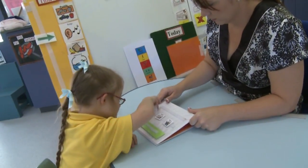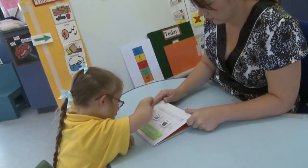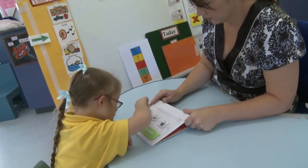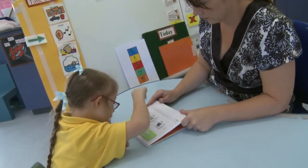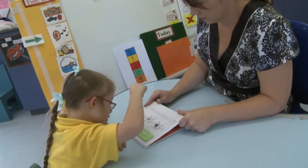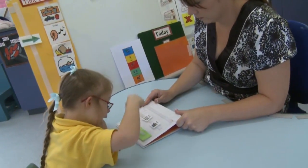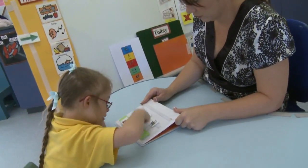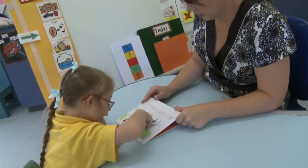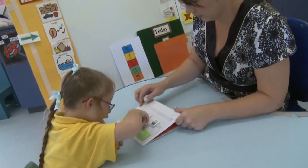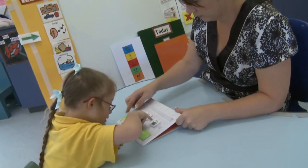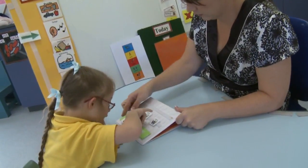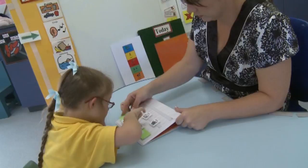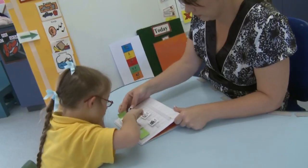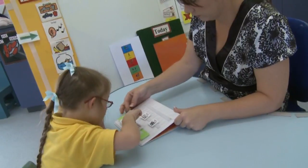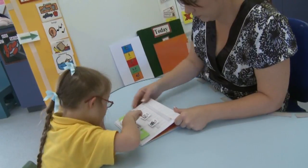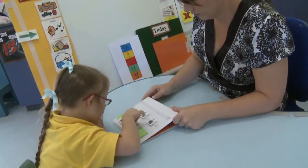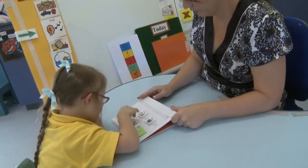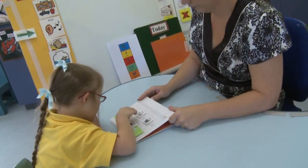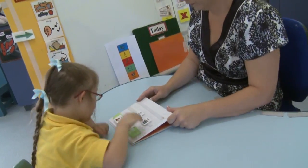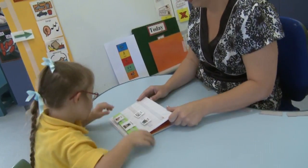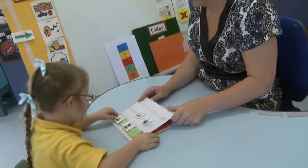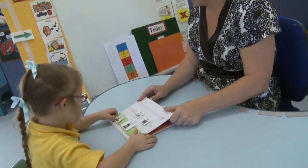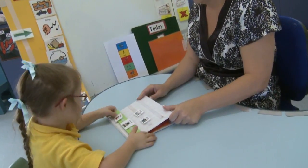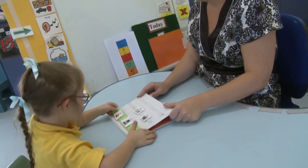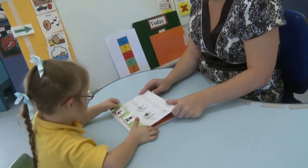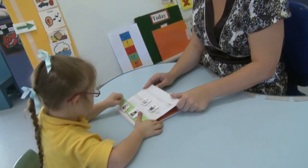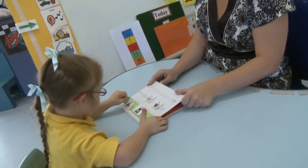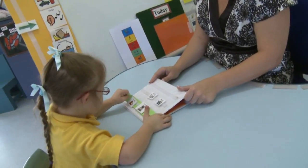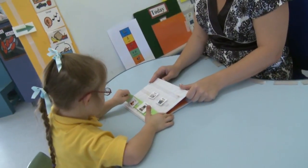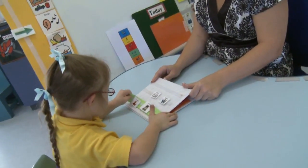other developmental disabilities to learn how to initiate communication.